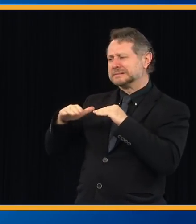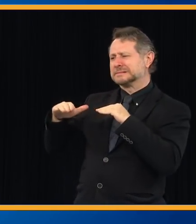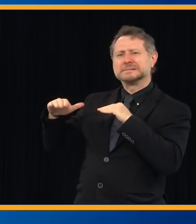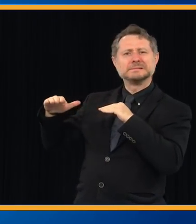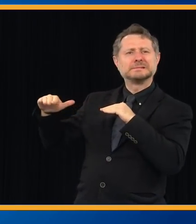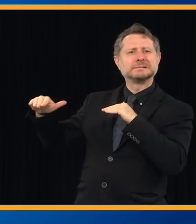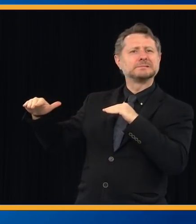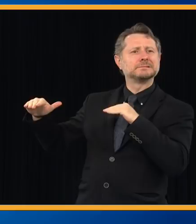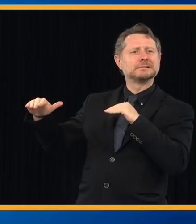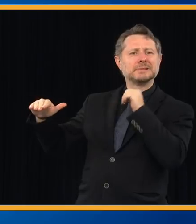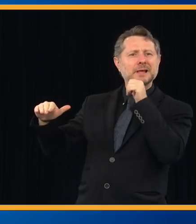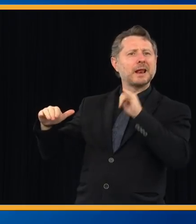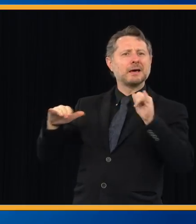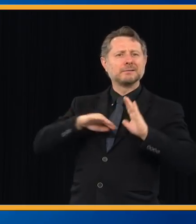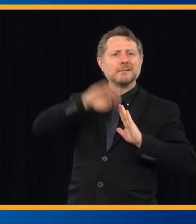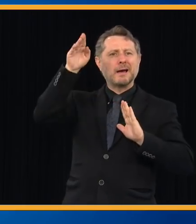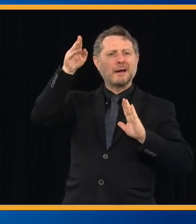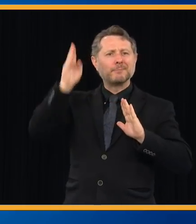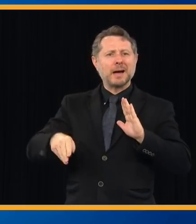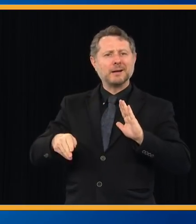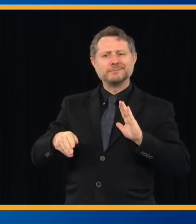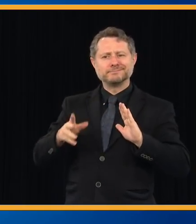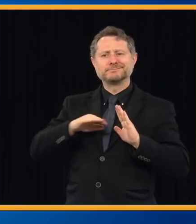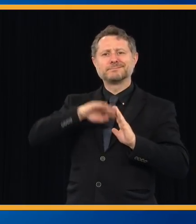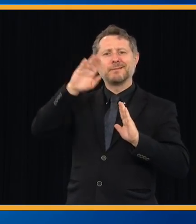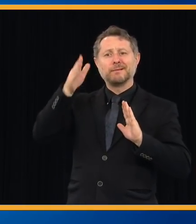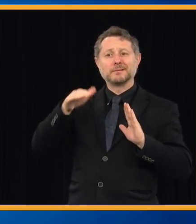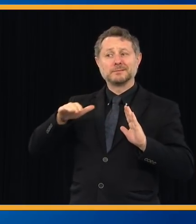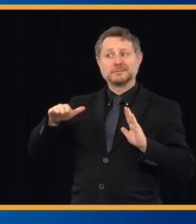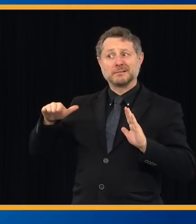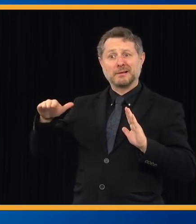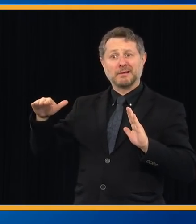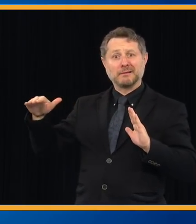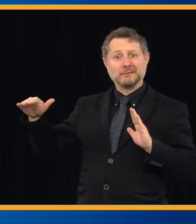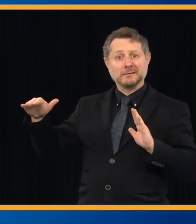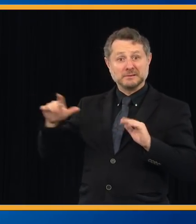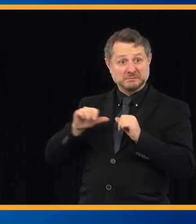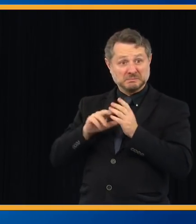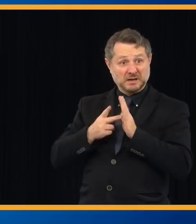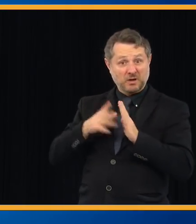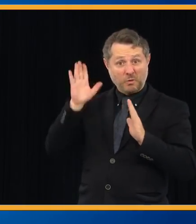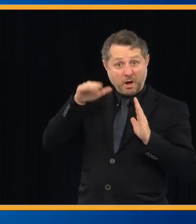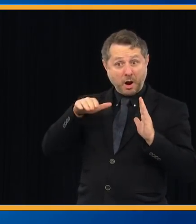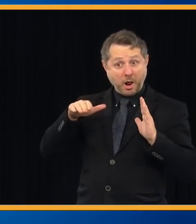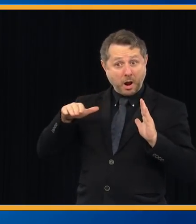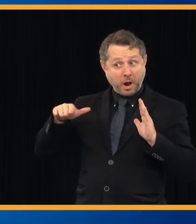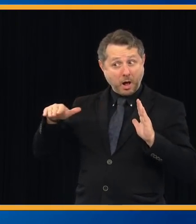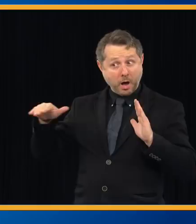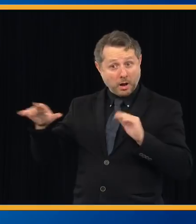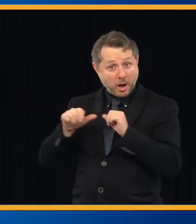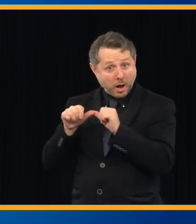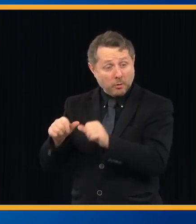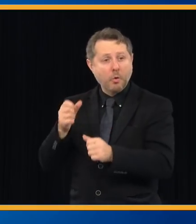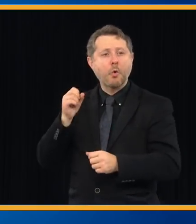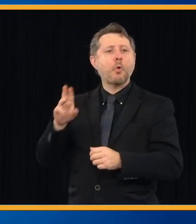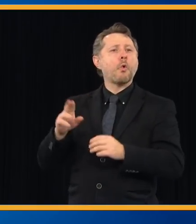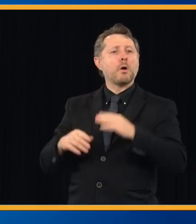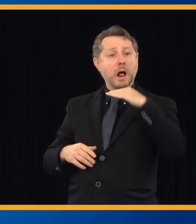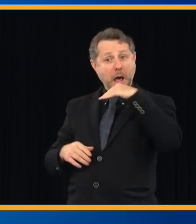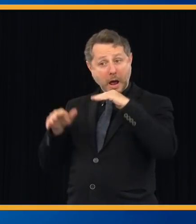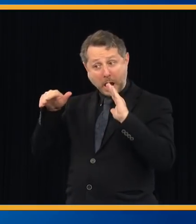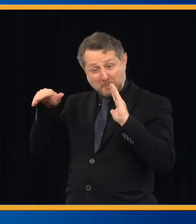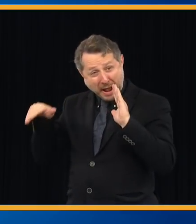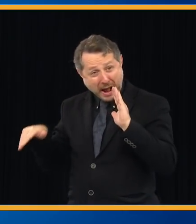charts now, will it flatten out or will it continue to drop? When you look at the actual